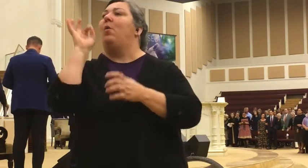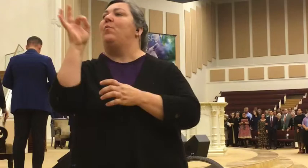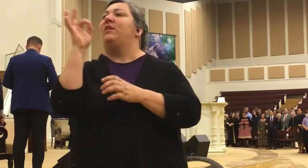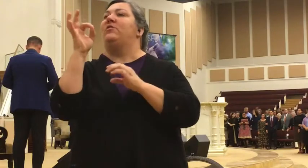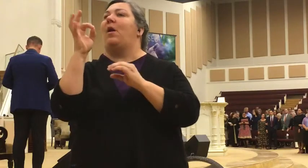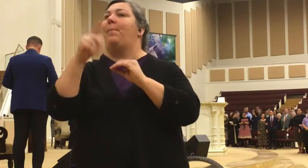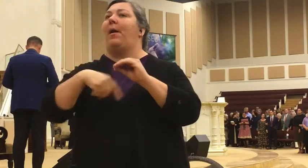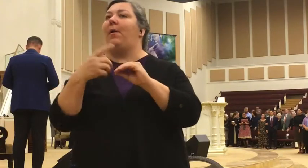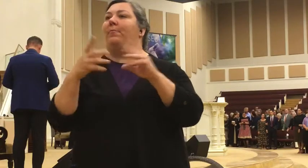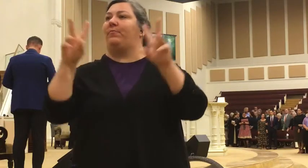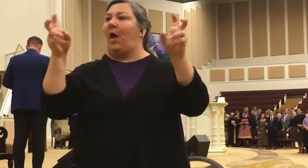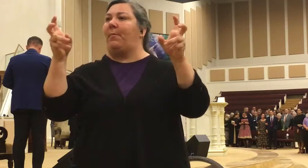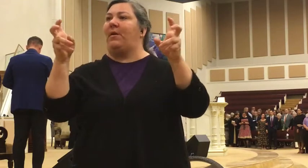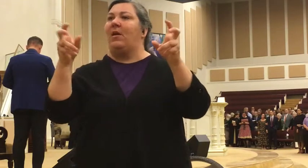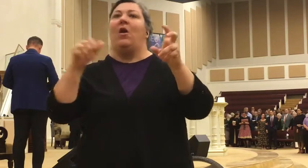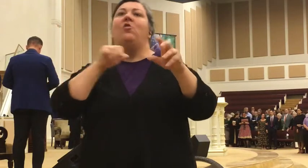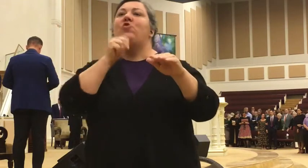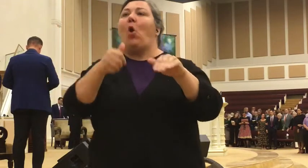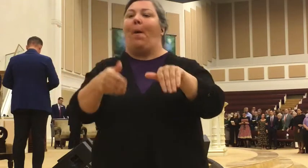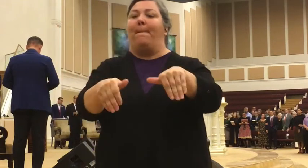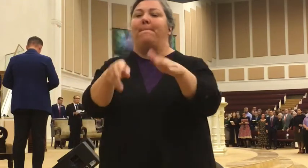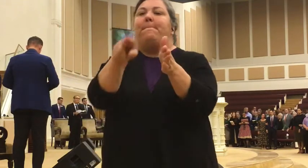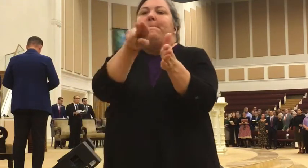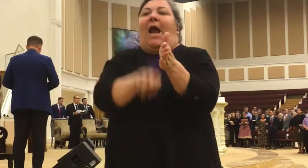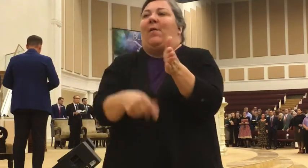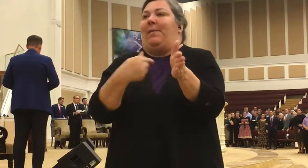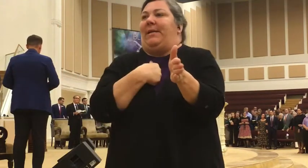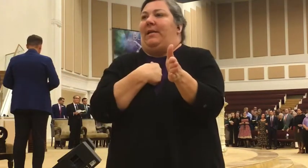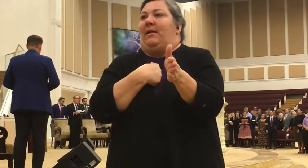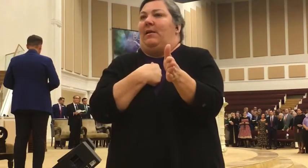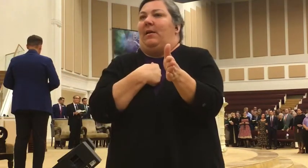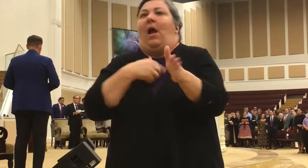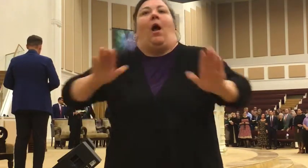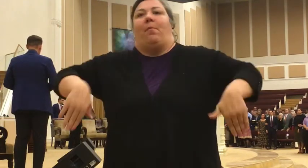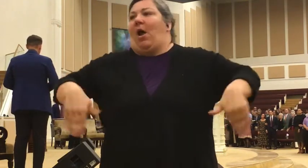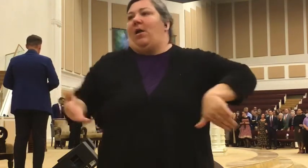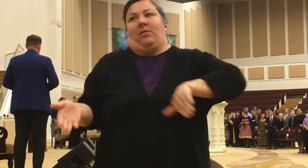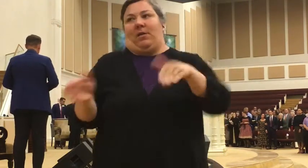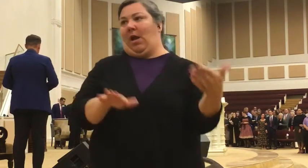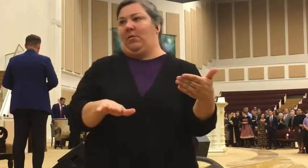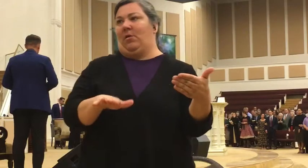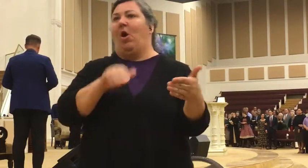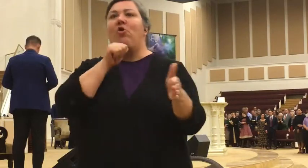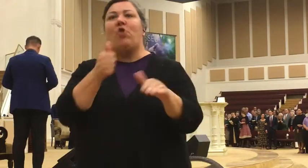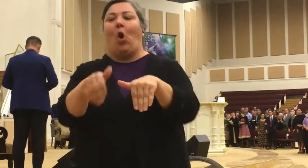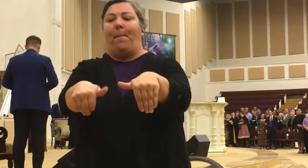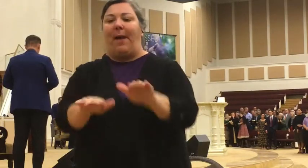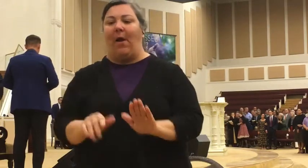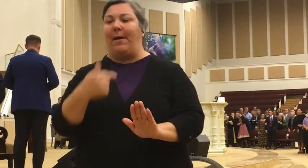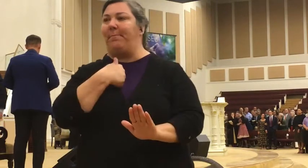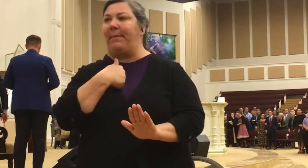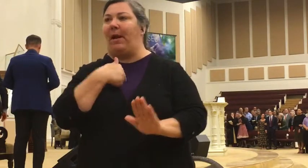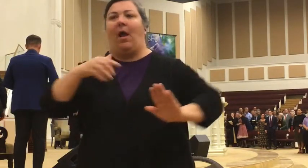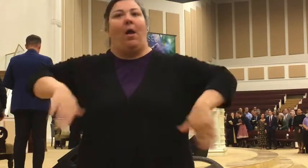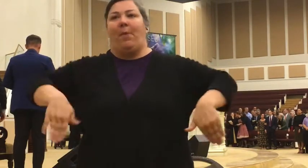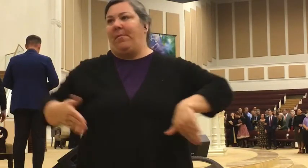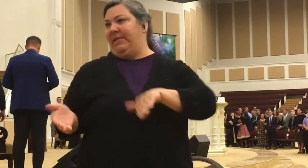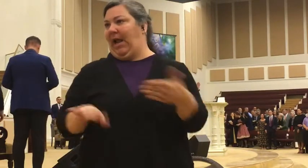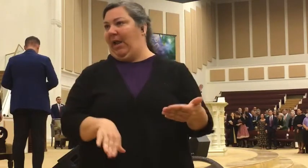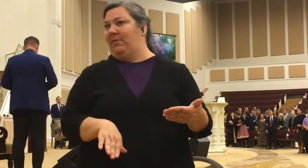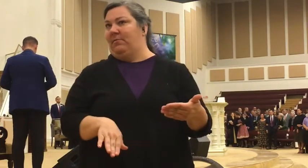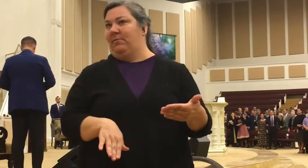from this thought. Don't bury me. I'm not dead yet. Don't bury me. I'm not dead yet. Would